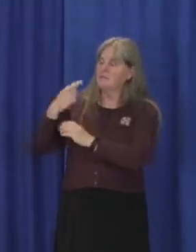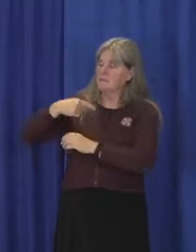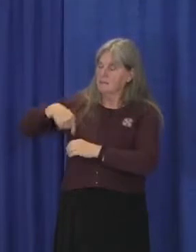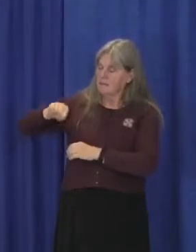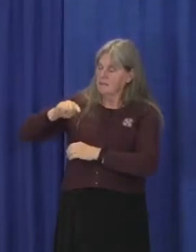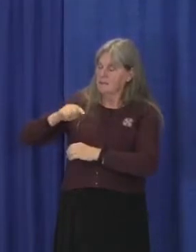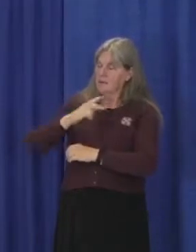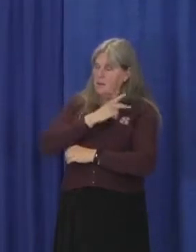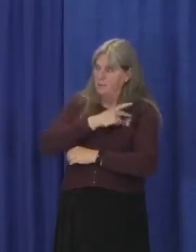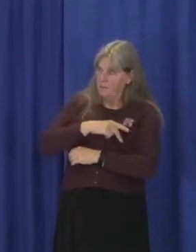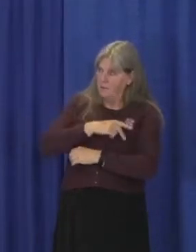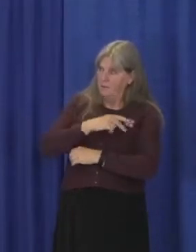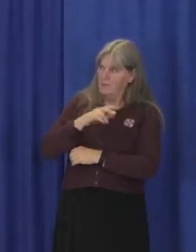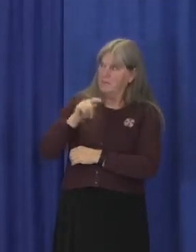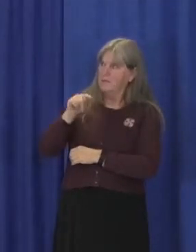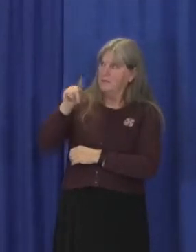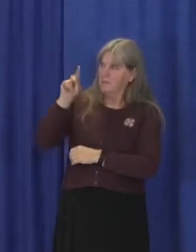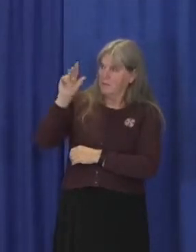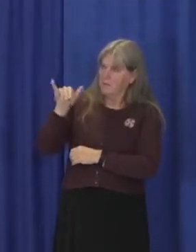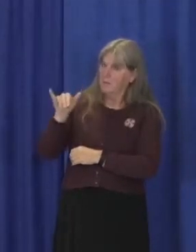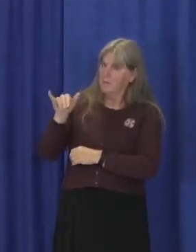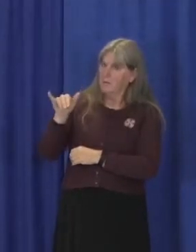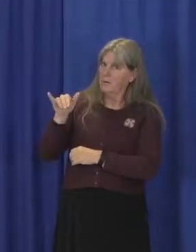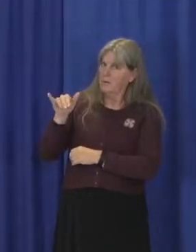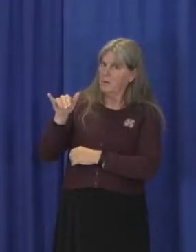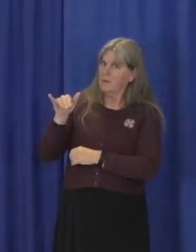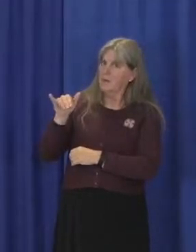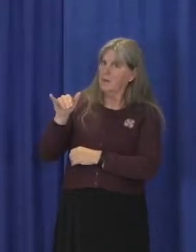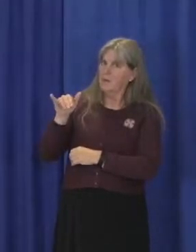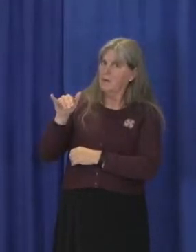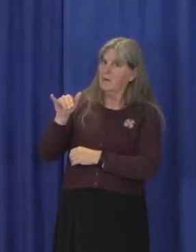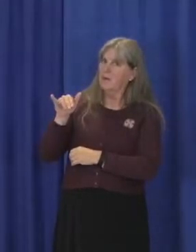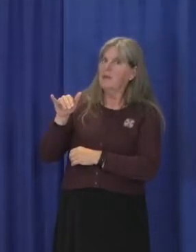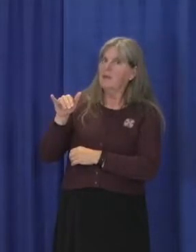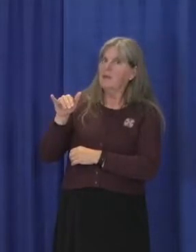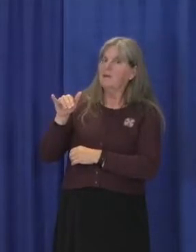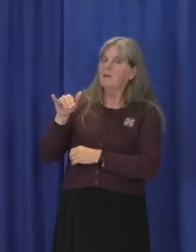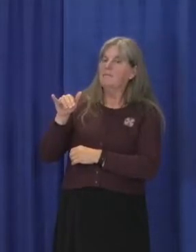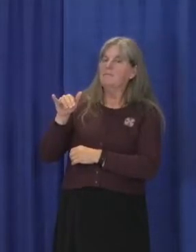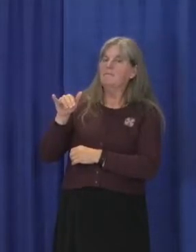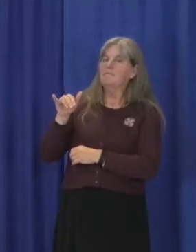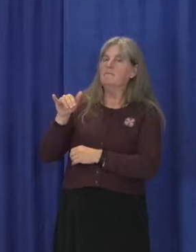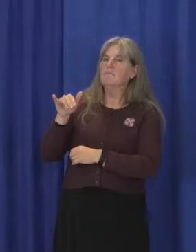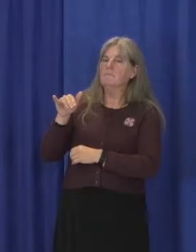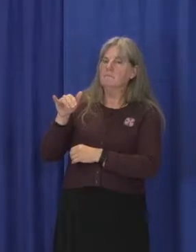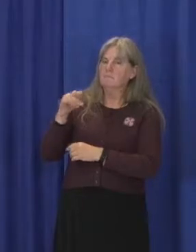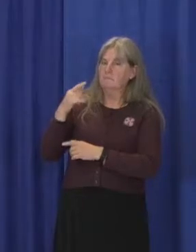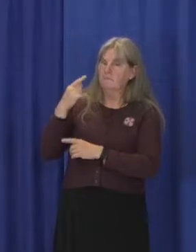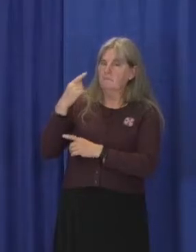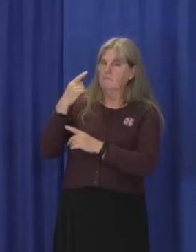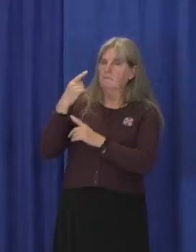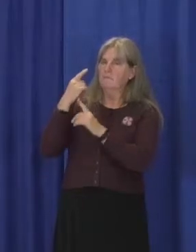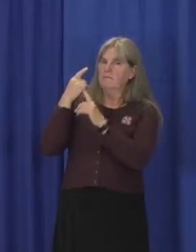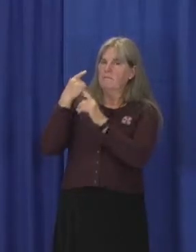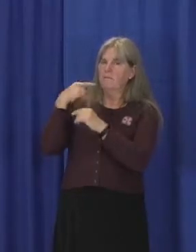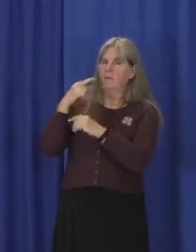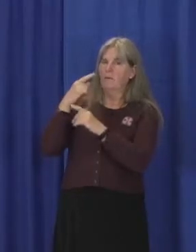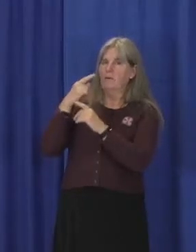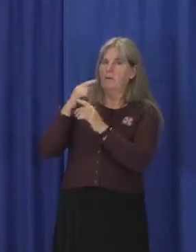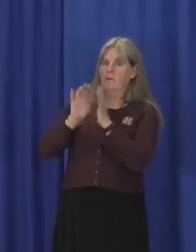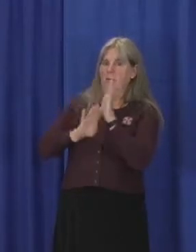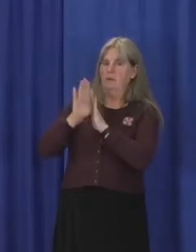territories as we focus our lens towards certification, a plea or a